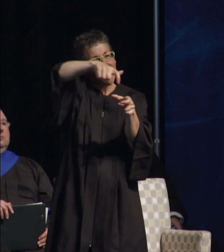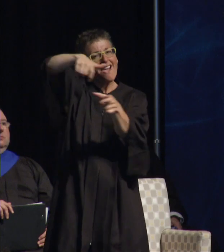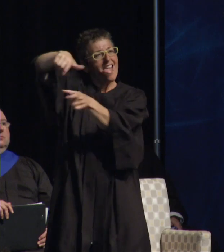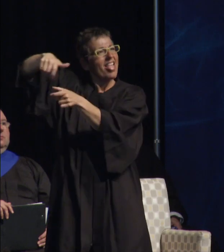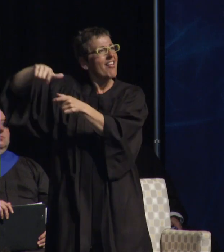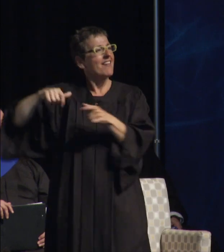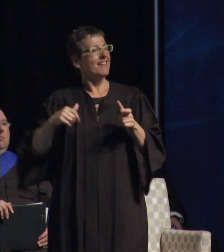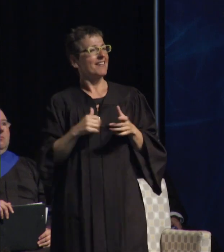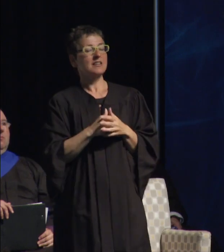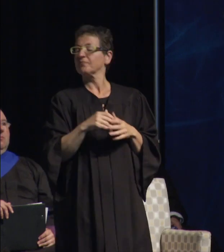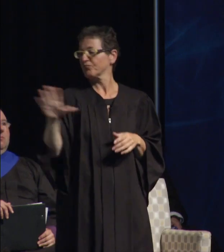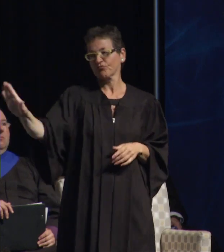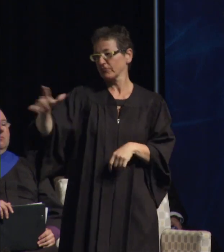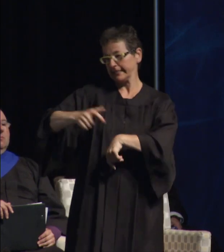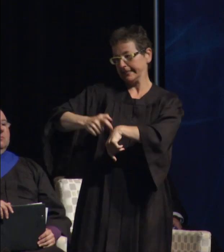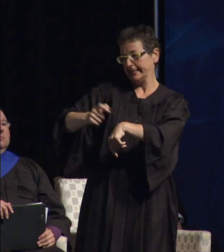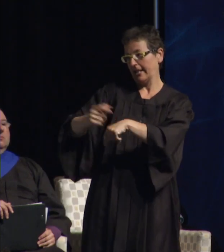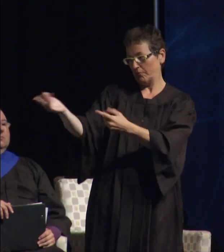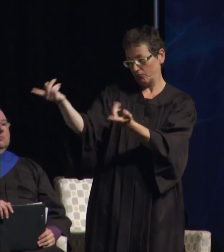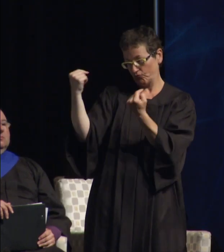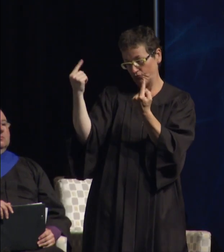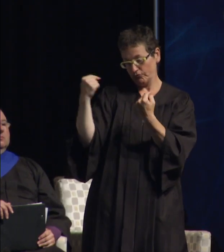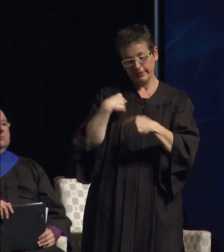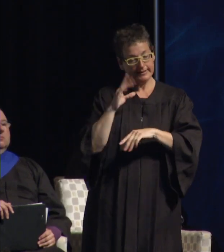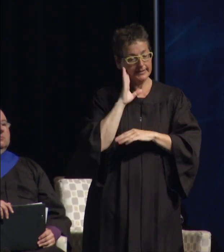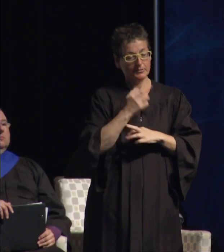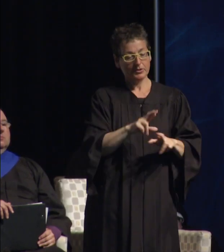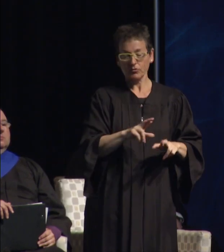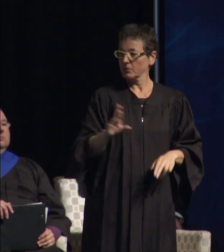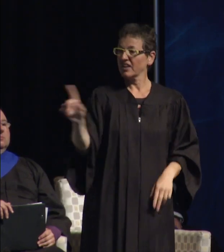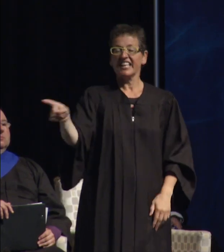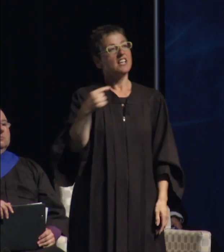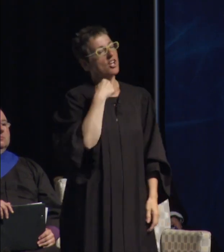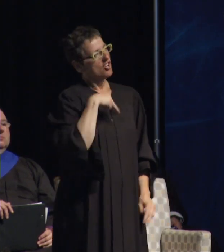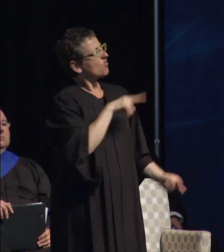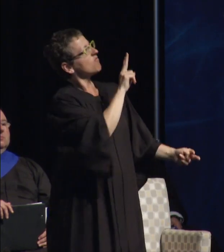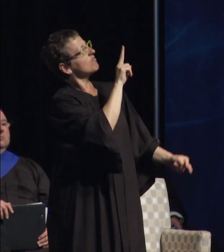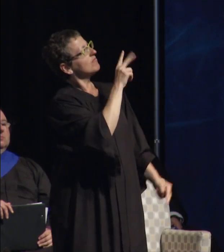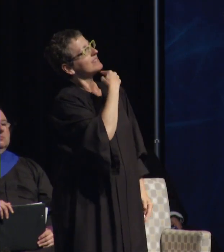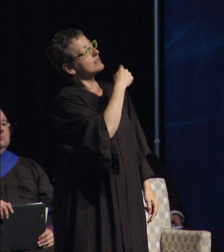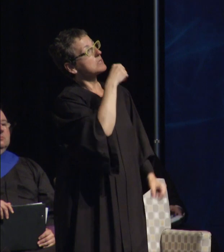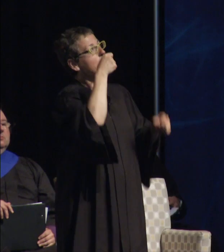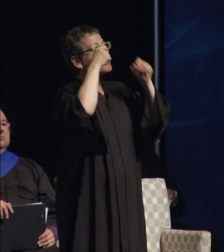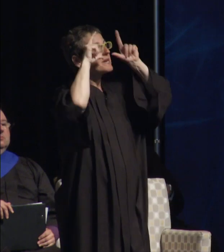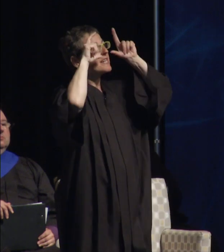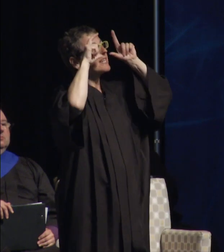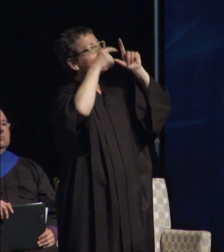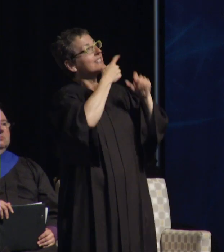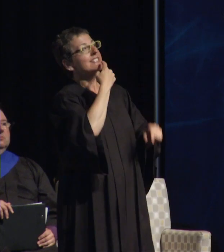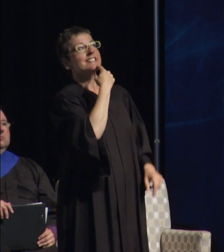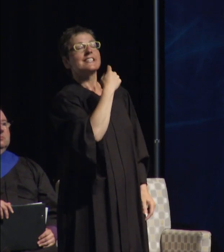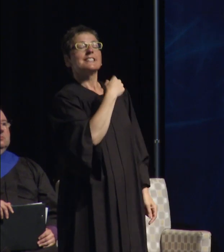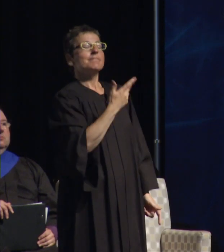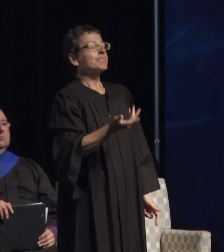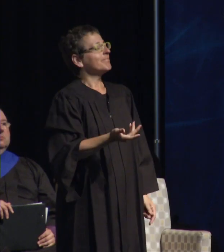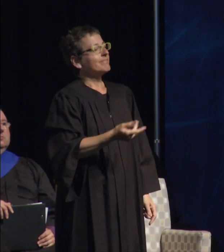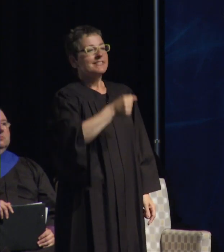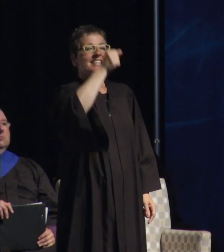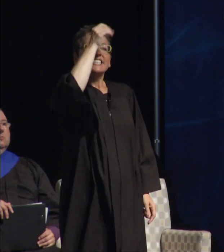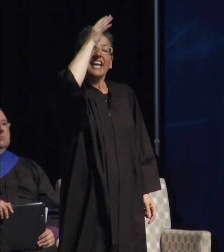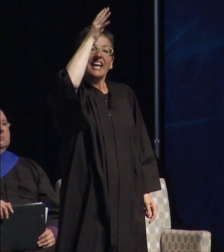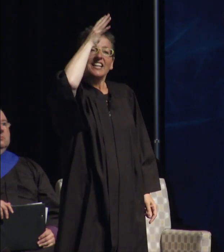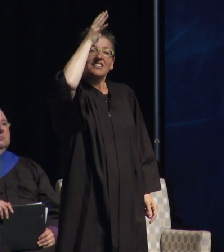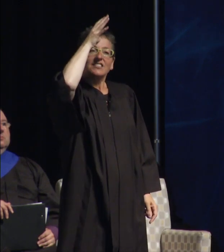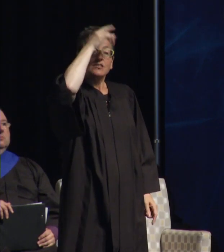And I said, "No, it's time to come in." I'll never forget what he said. He looked up at me with those big blue eyes, and he said,